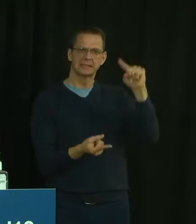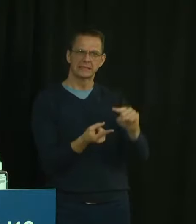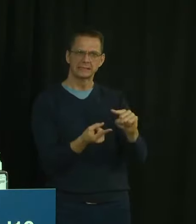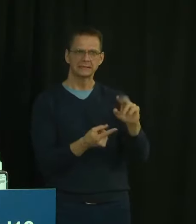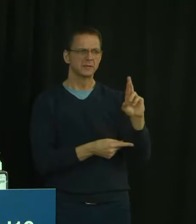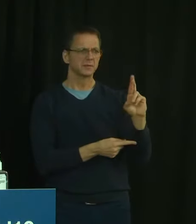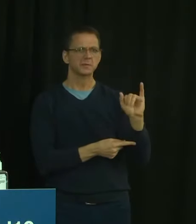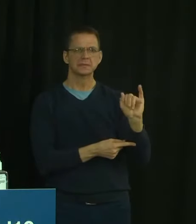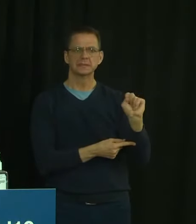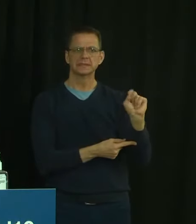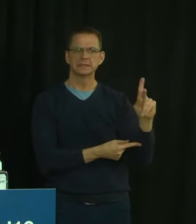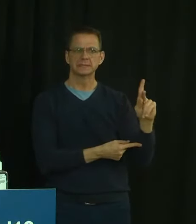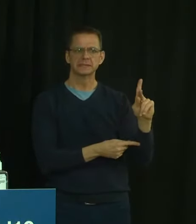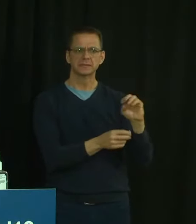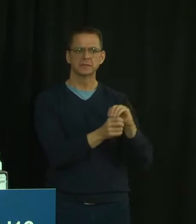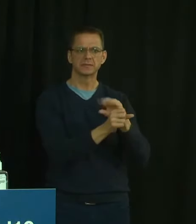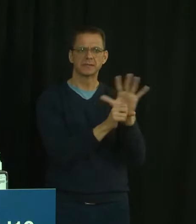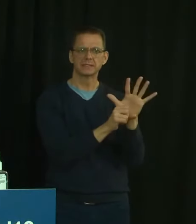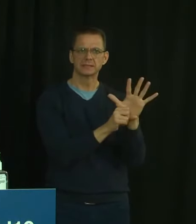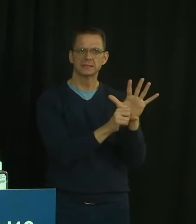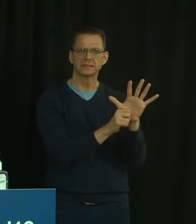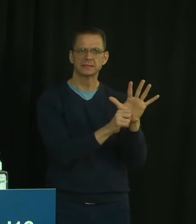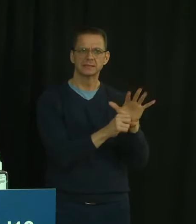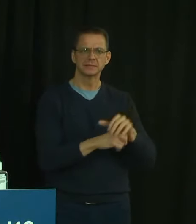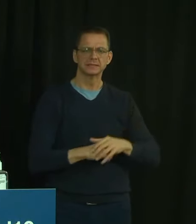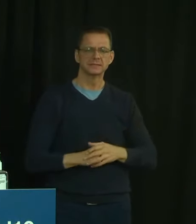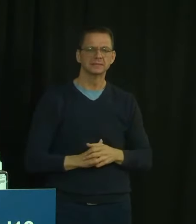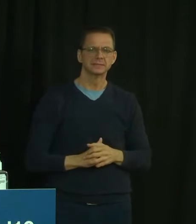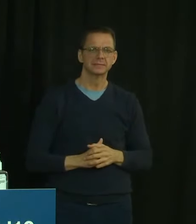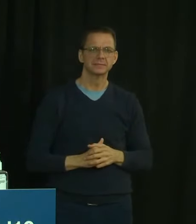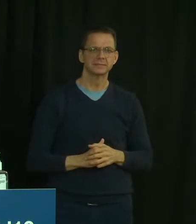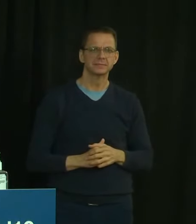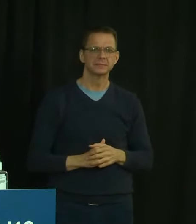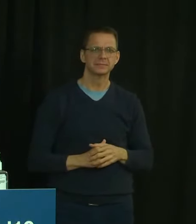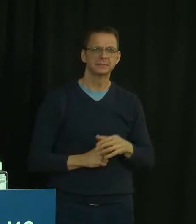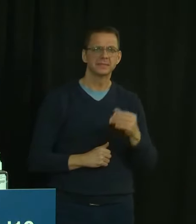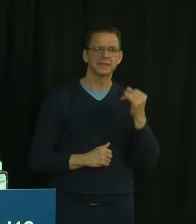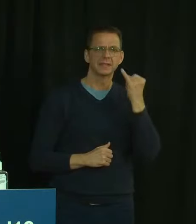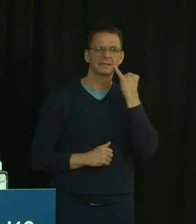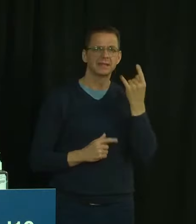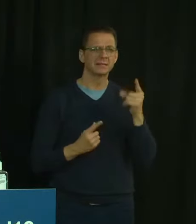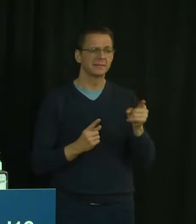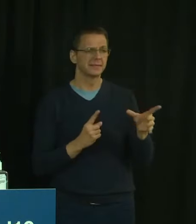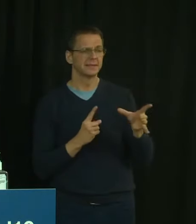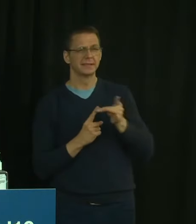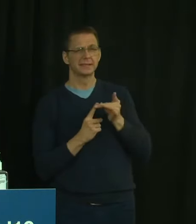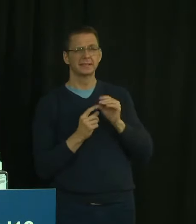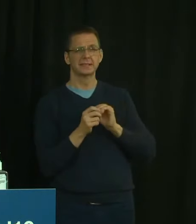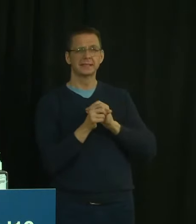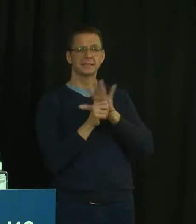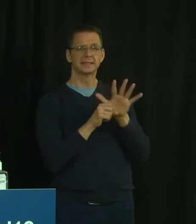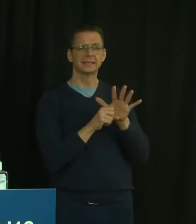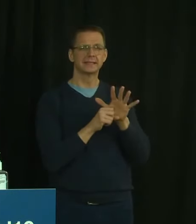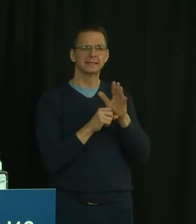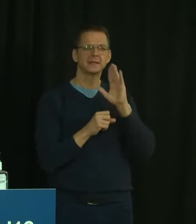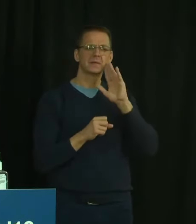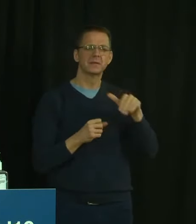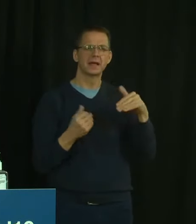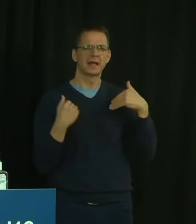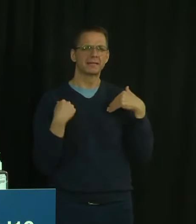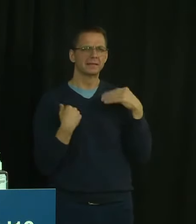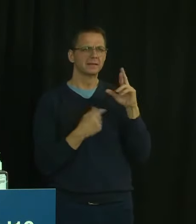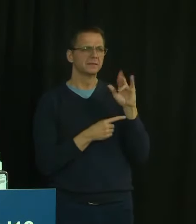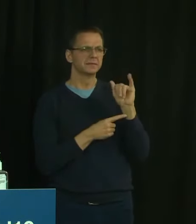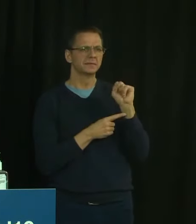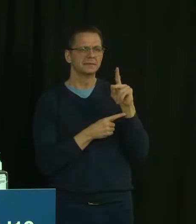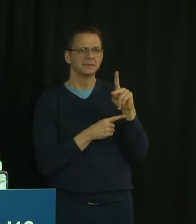COVID-19 infections come with a very significant risk of blood clots and other complications. In other words,